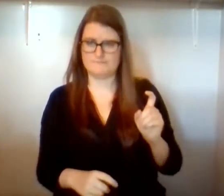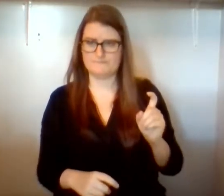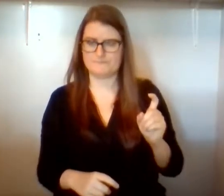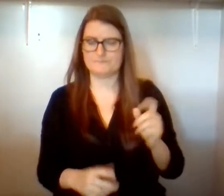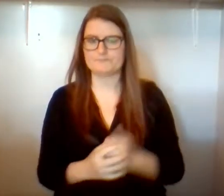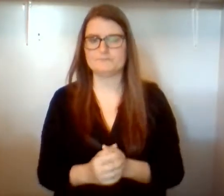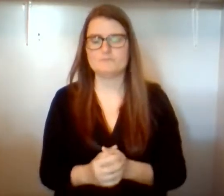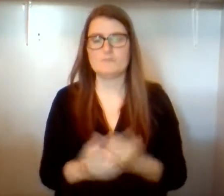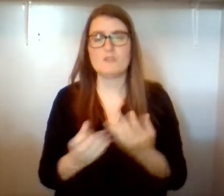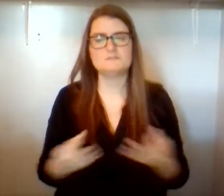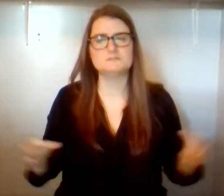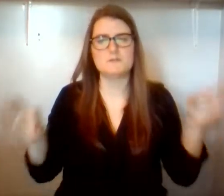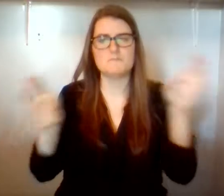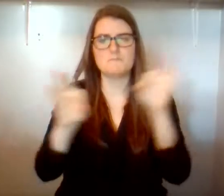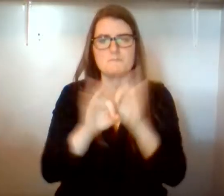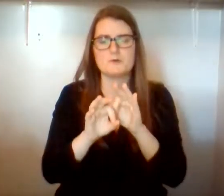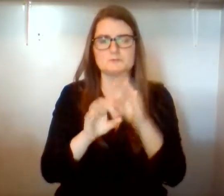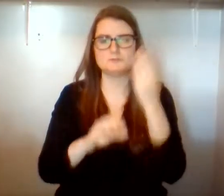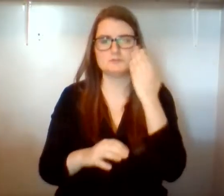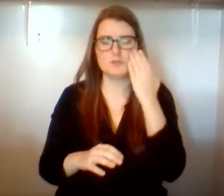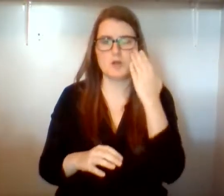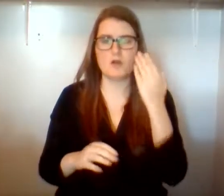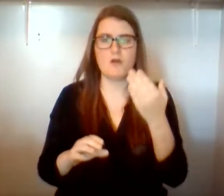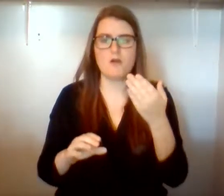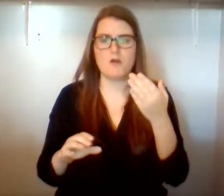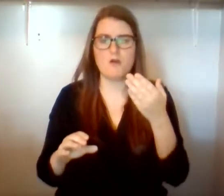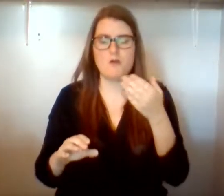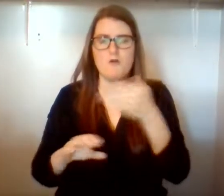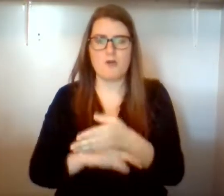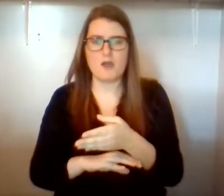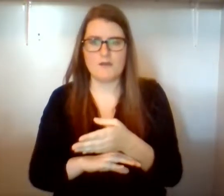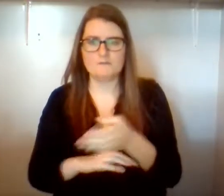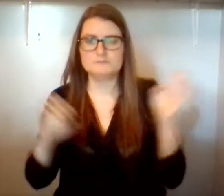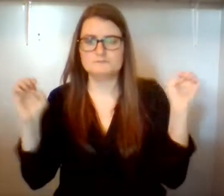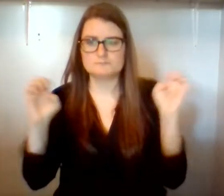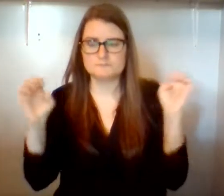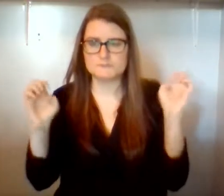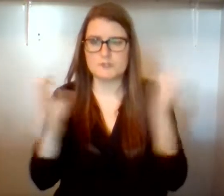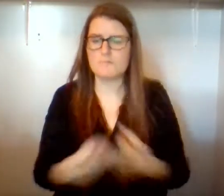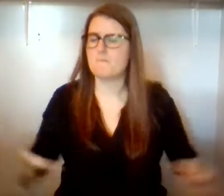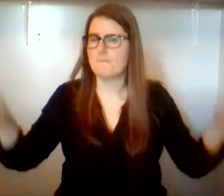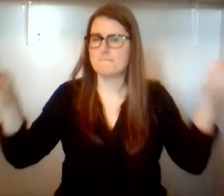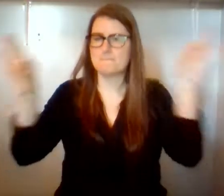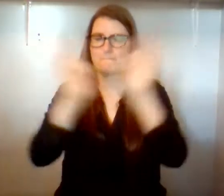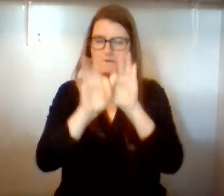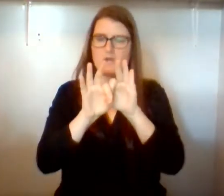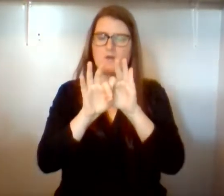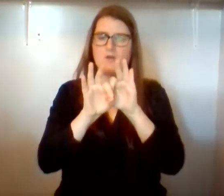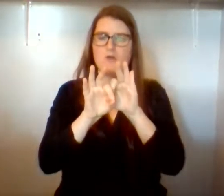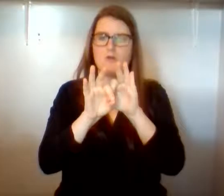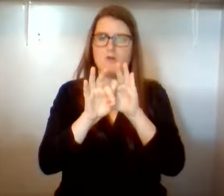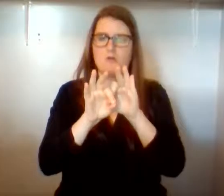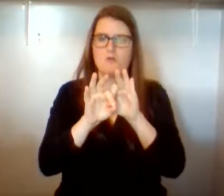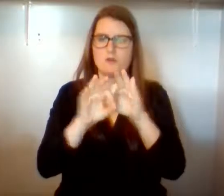their children to believe Santa Claus is bringing them gifts on Christmas? So cut it straight, Pastor John, what would you say about Santa